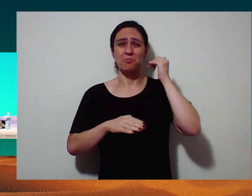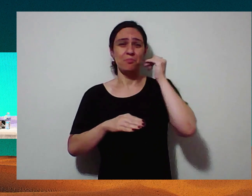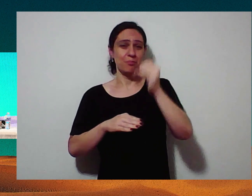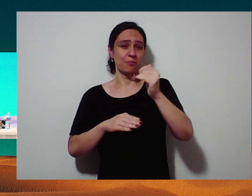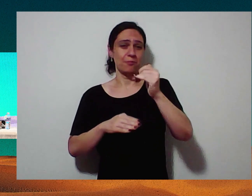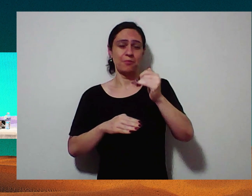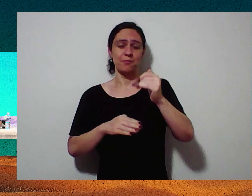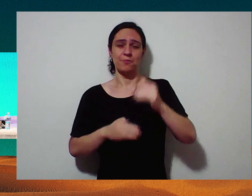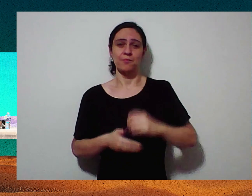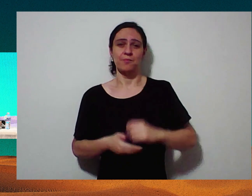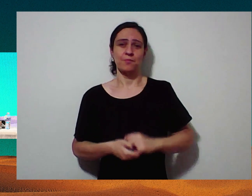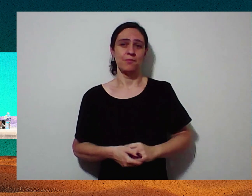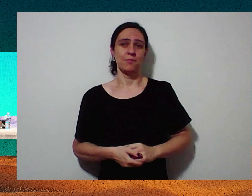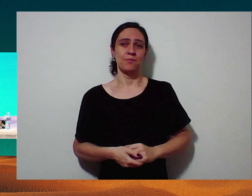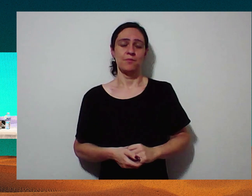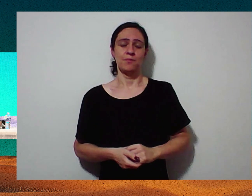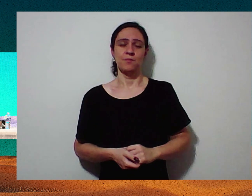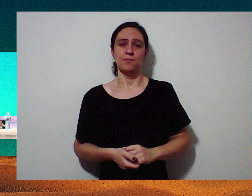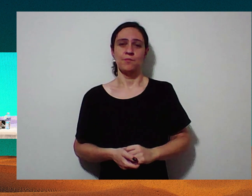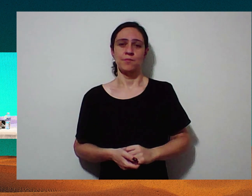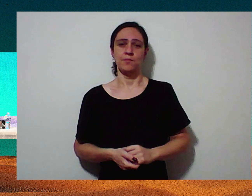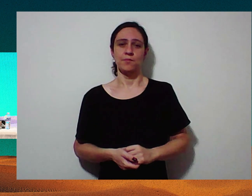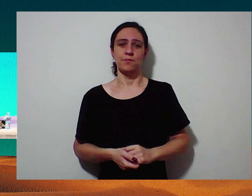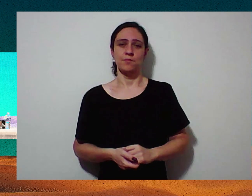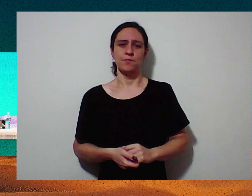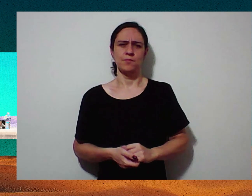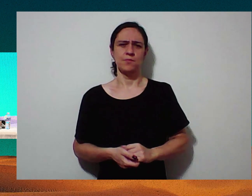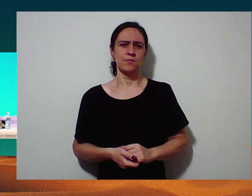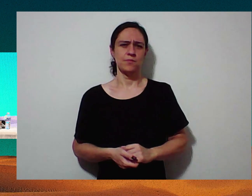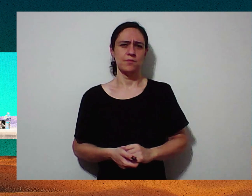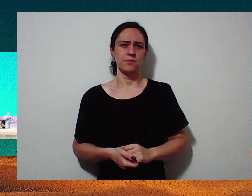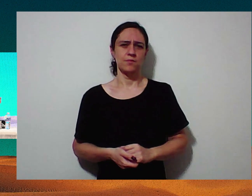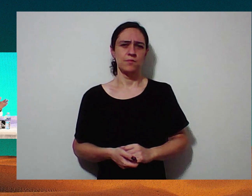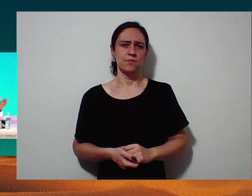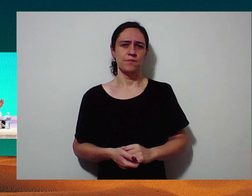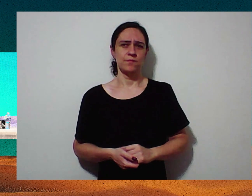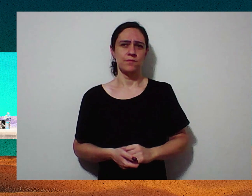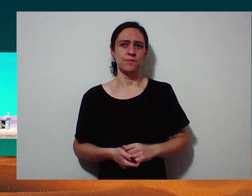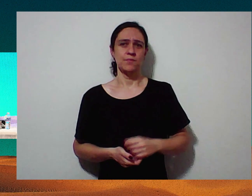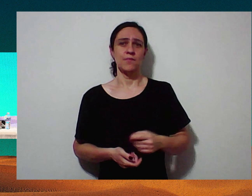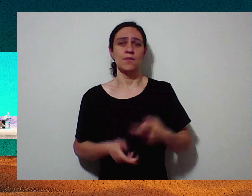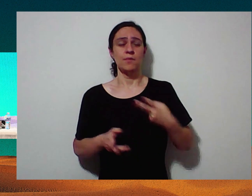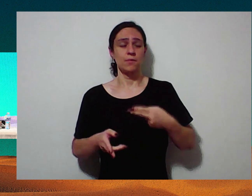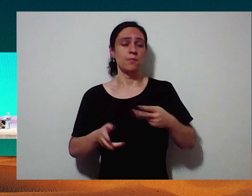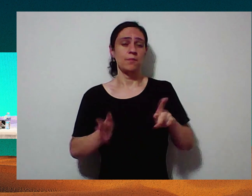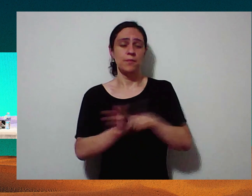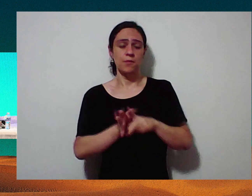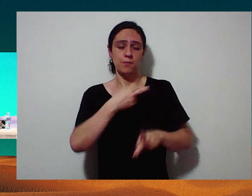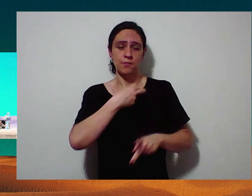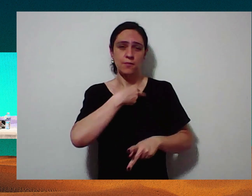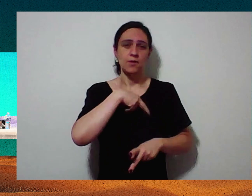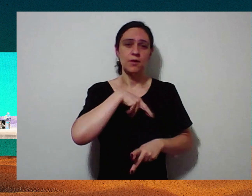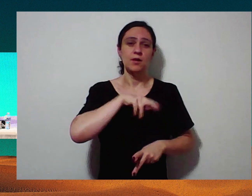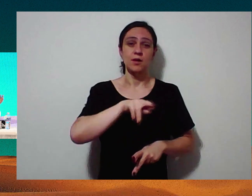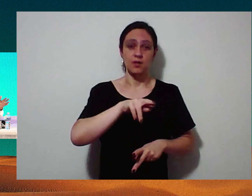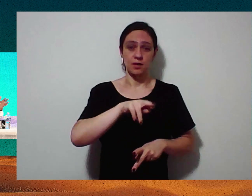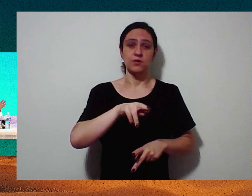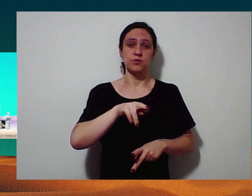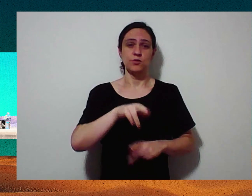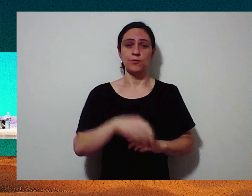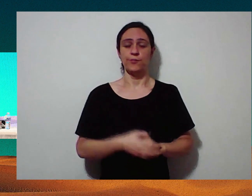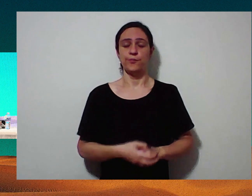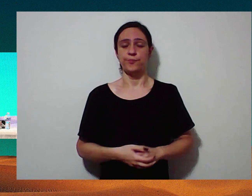be the first. Isso é linha da religião. And that's the line of religion. Religião da vida, não. Religion does not give